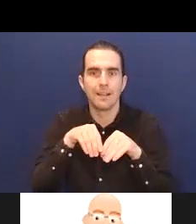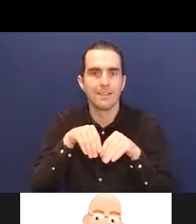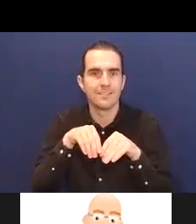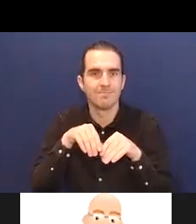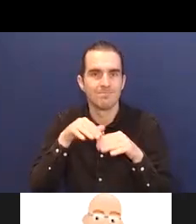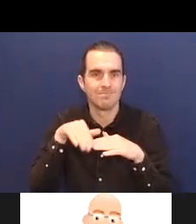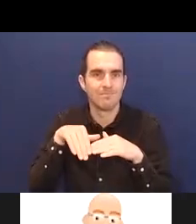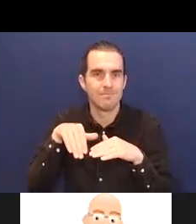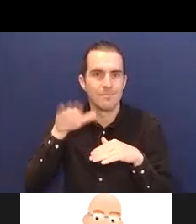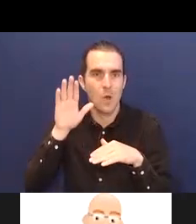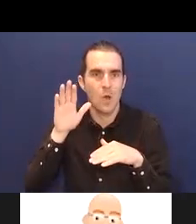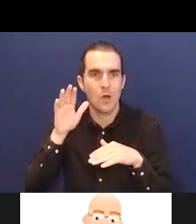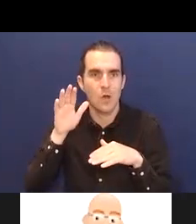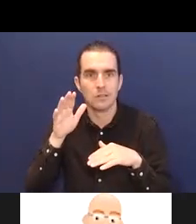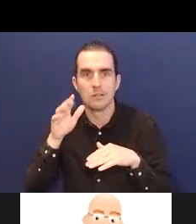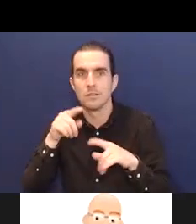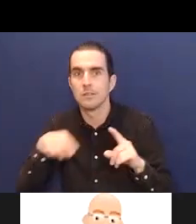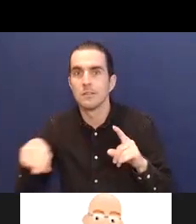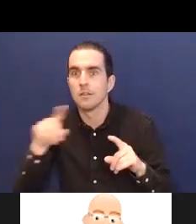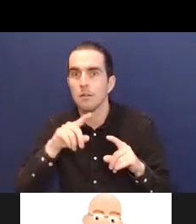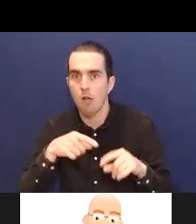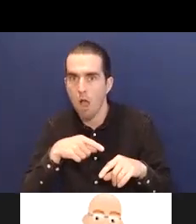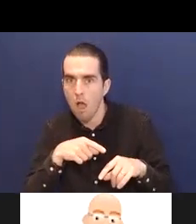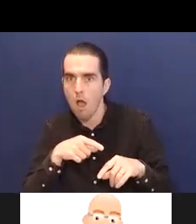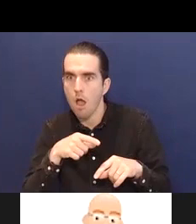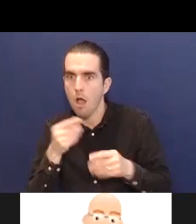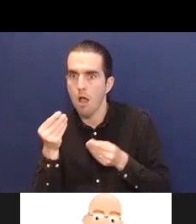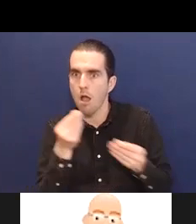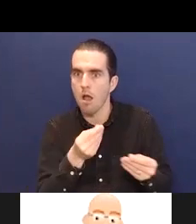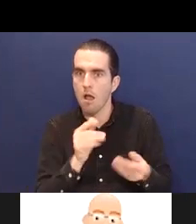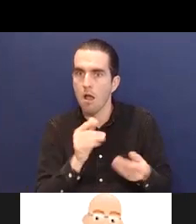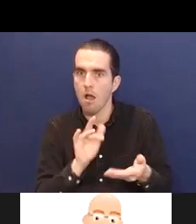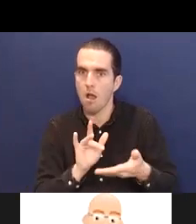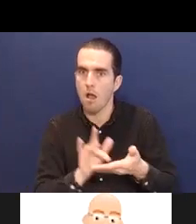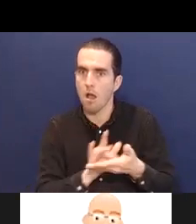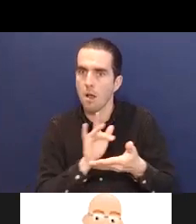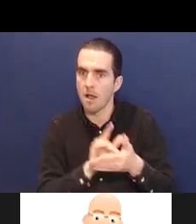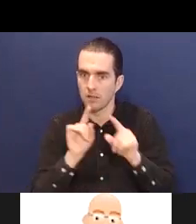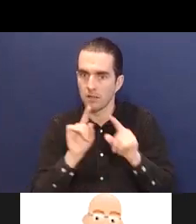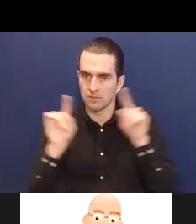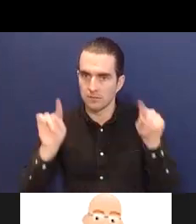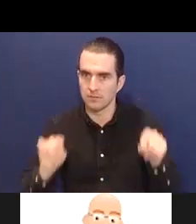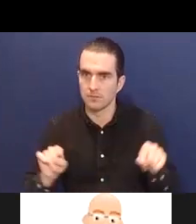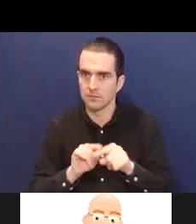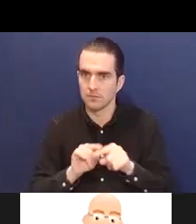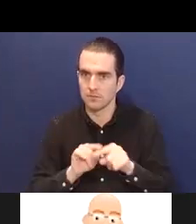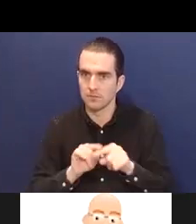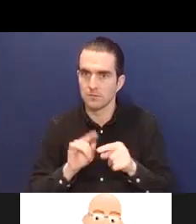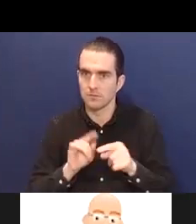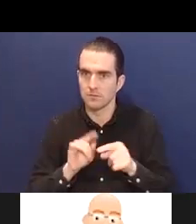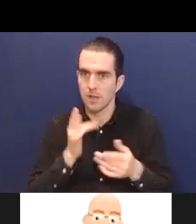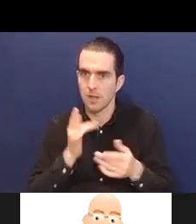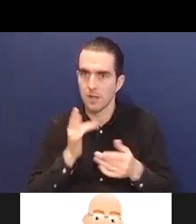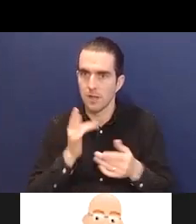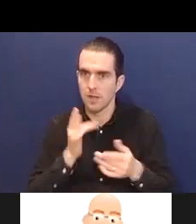their children with disabilities can kind of access some of the learning, and that those families then were being targeted even further within